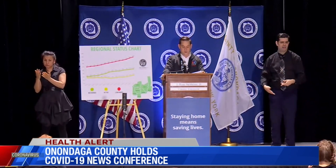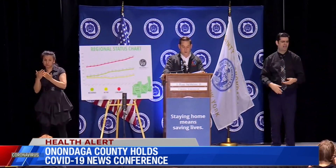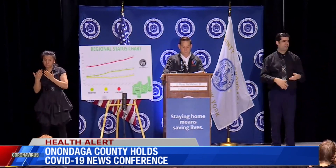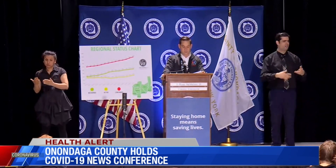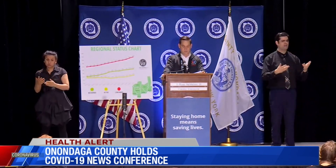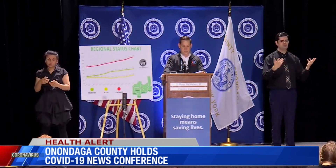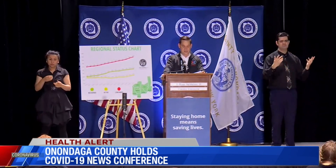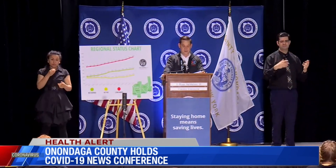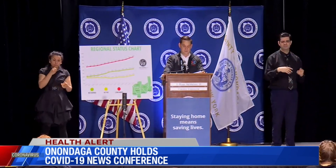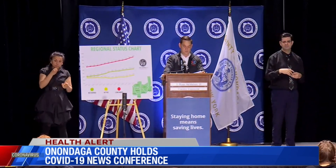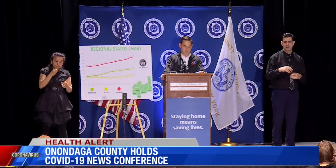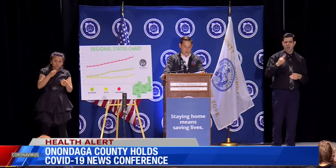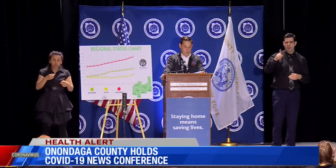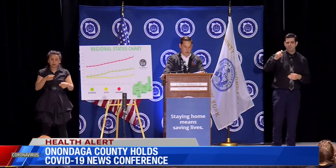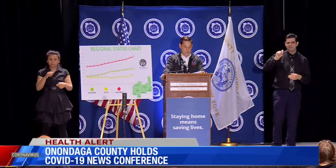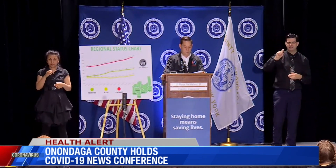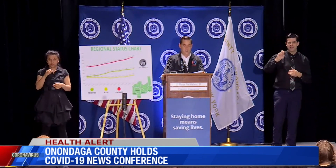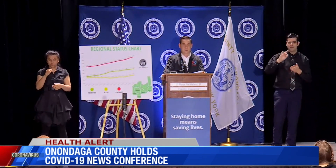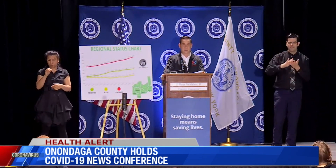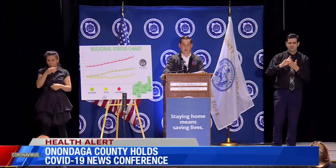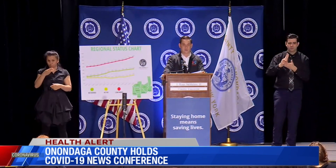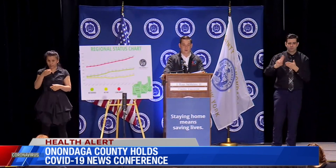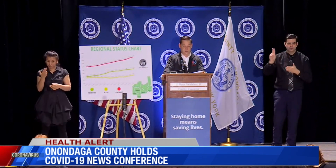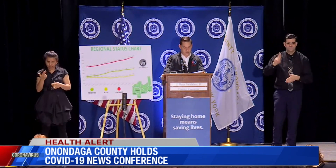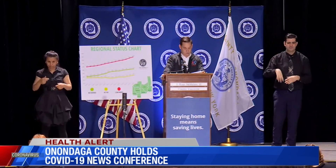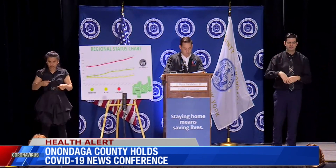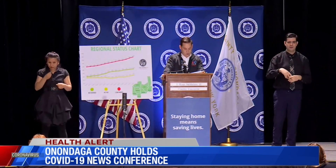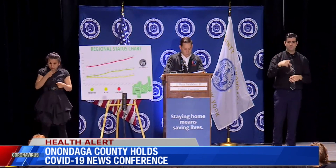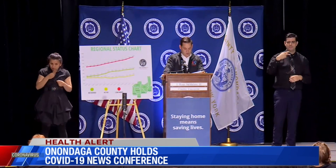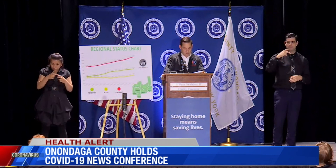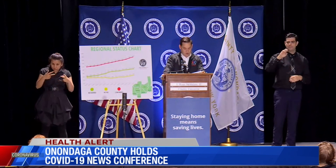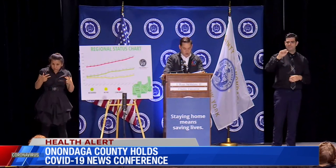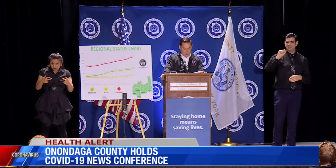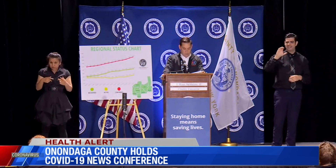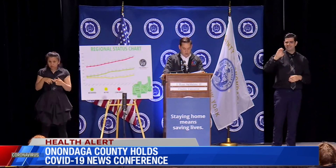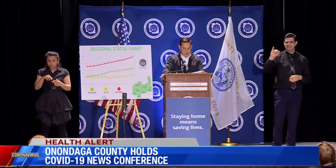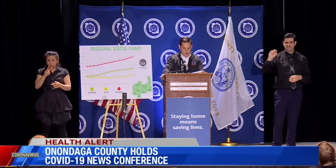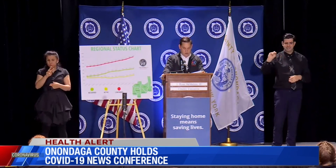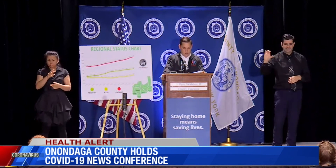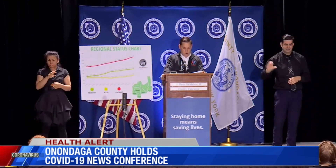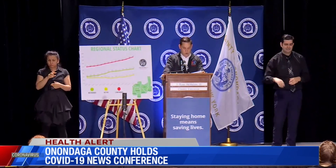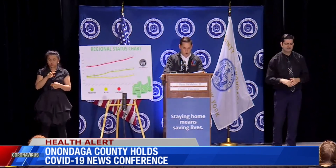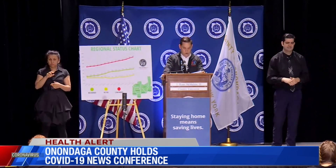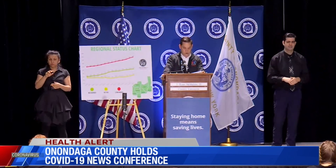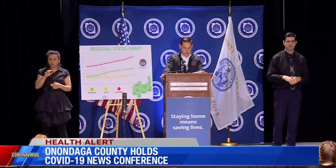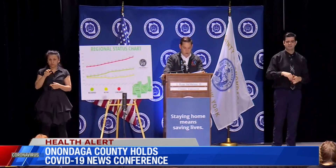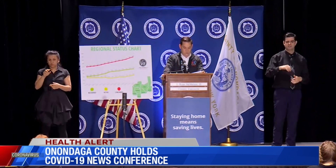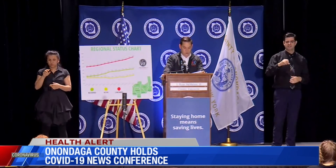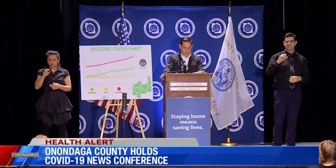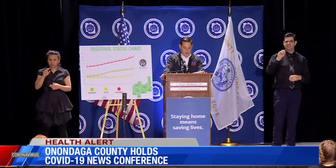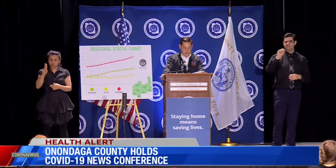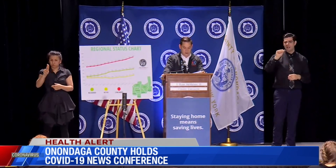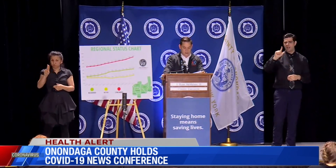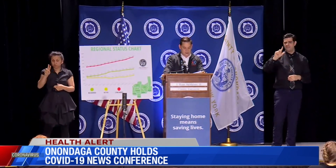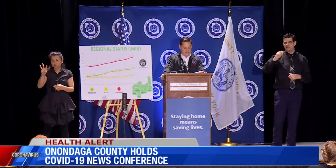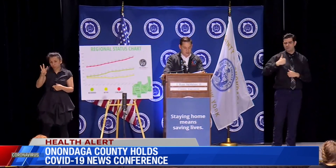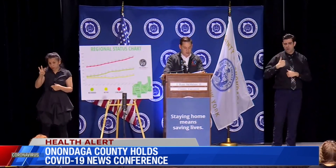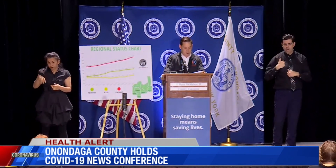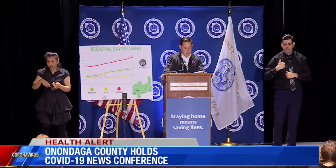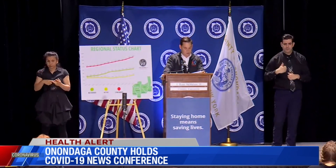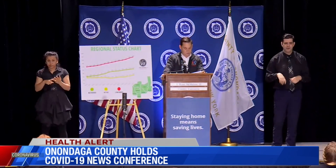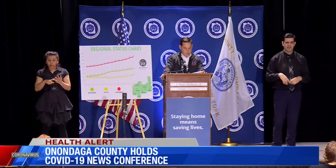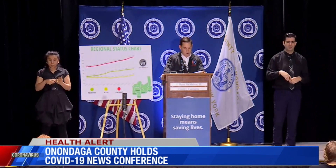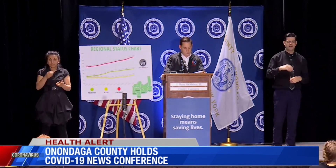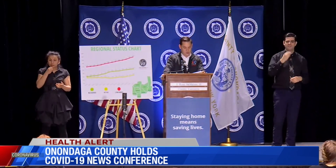Medical University, Peace, United Way, the Allen Foundation, Salvation Army, Child Care Solutions, the Food Bank,